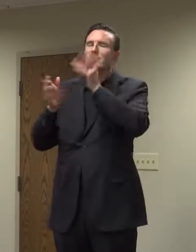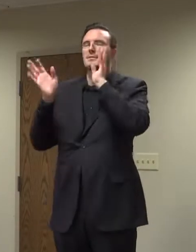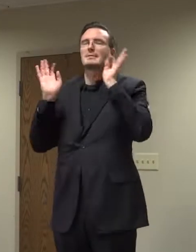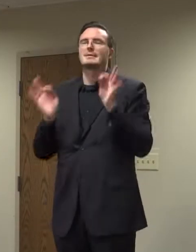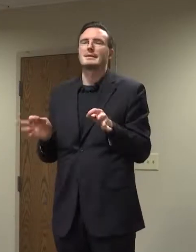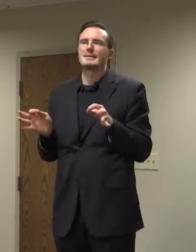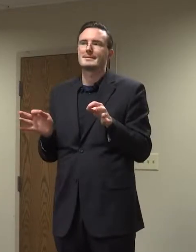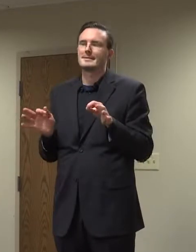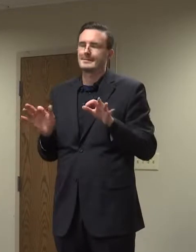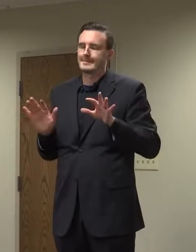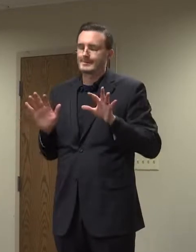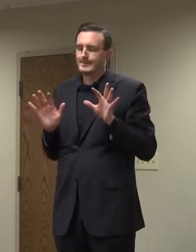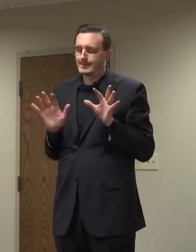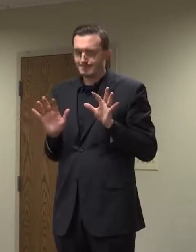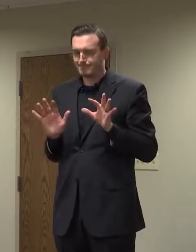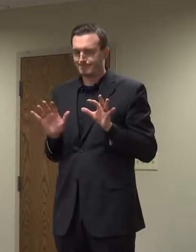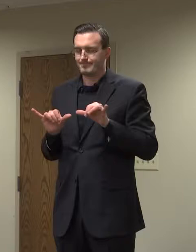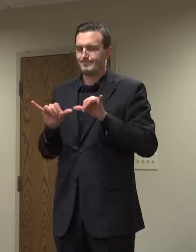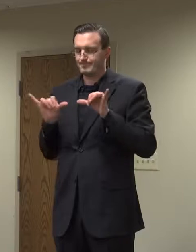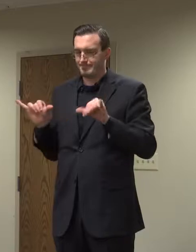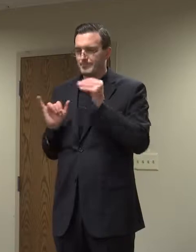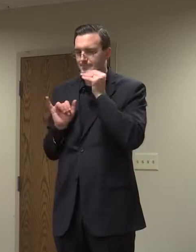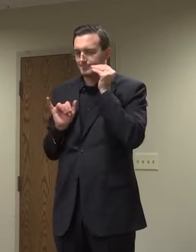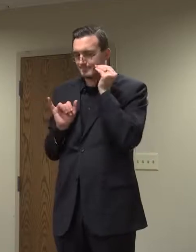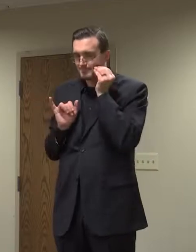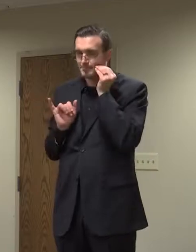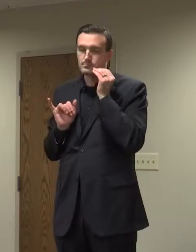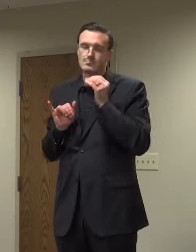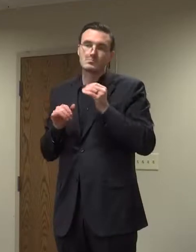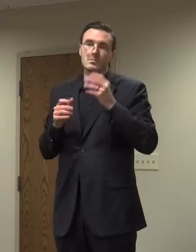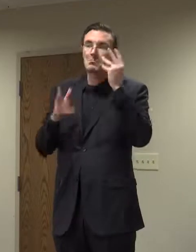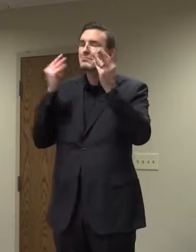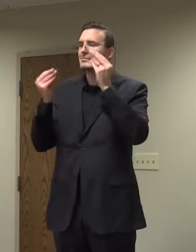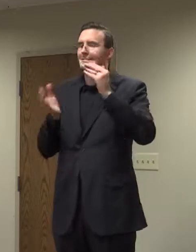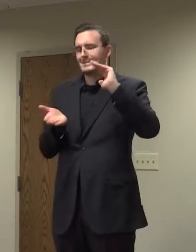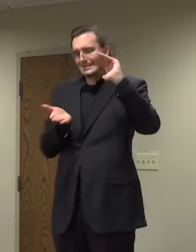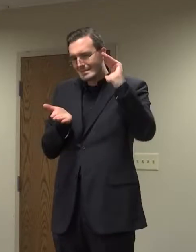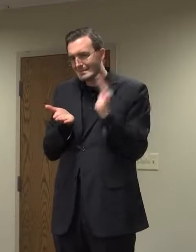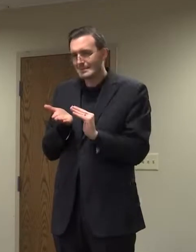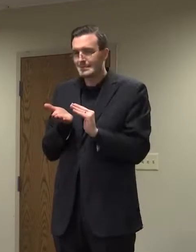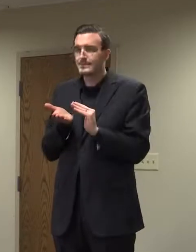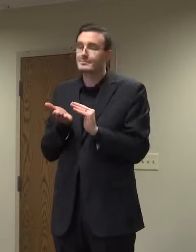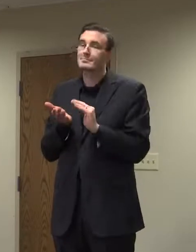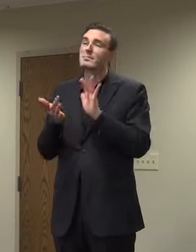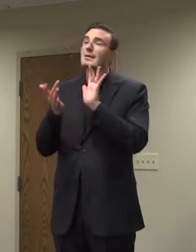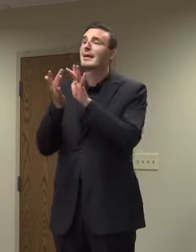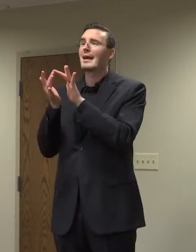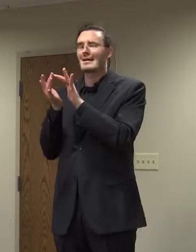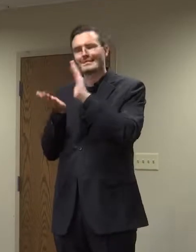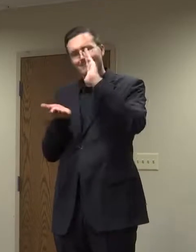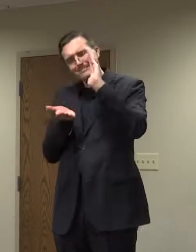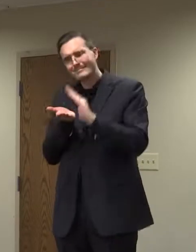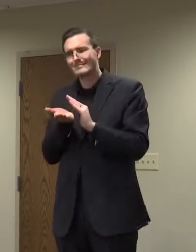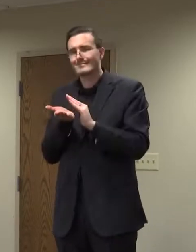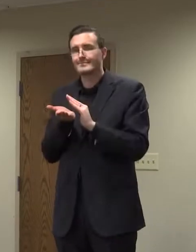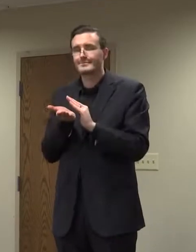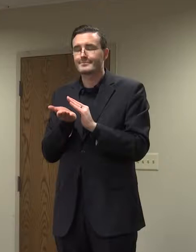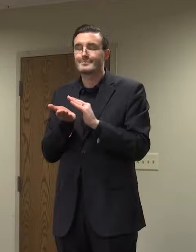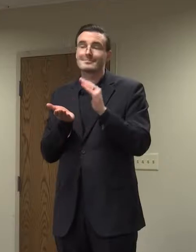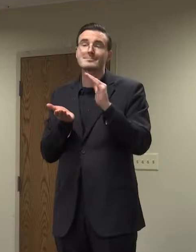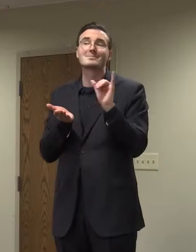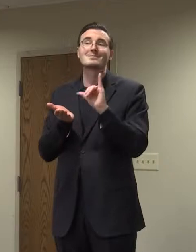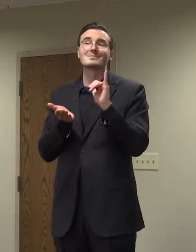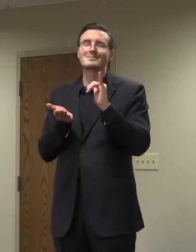stay put, keep your contacts low, wear your face coverings, and recognize that this